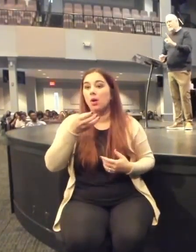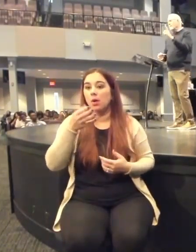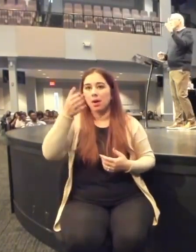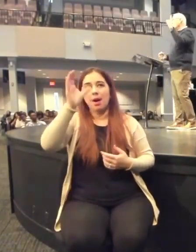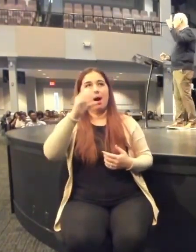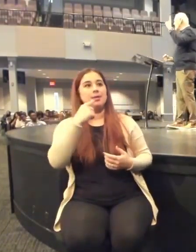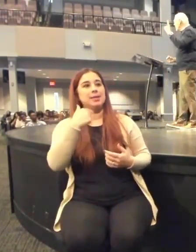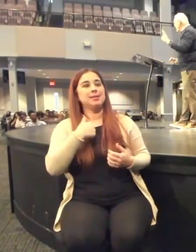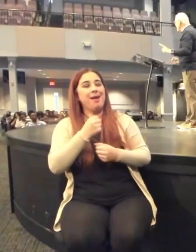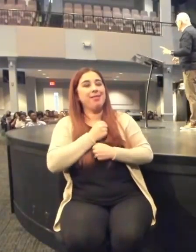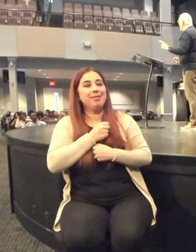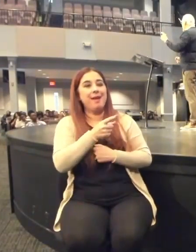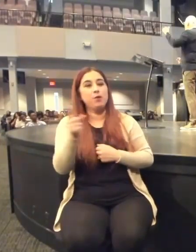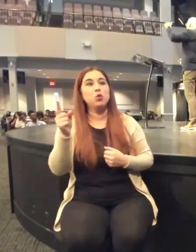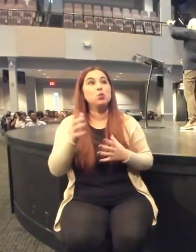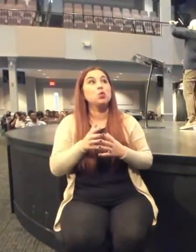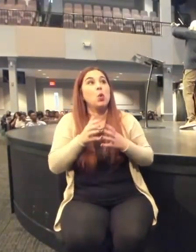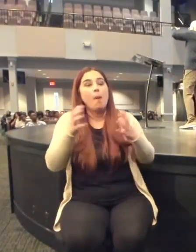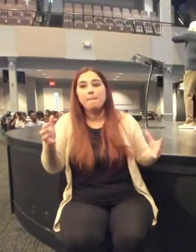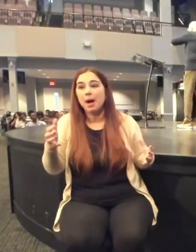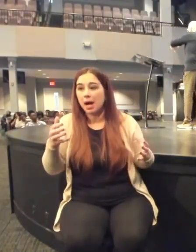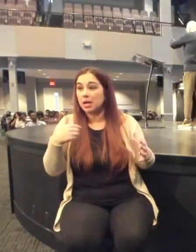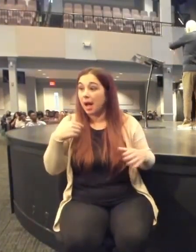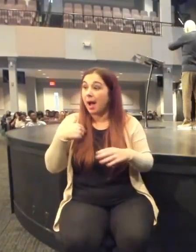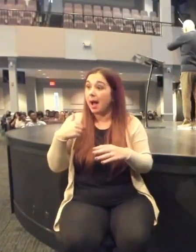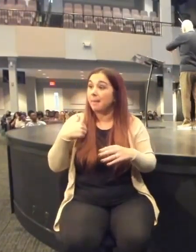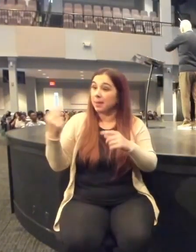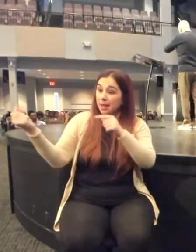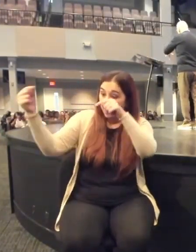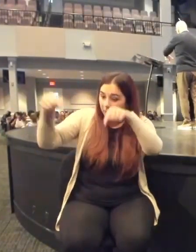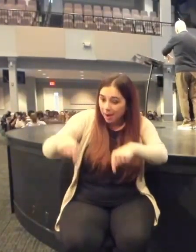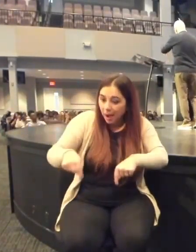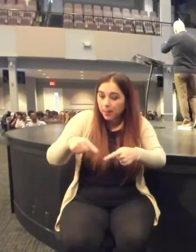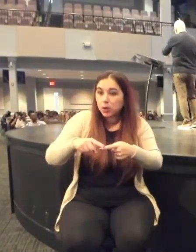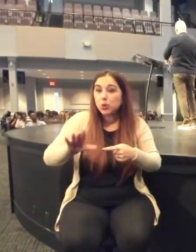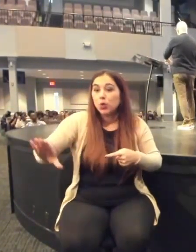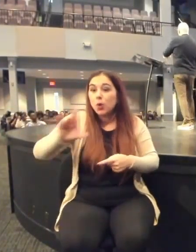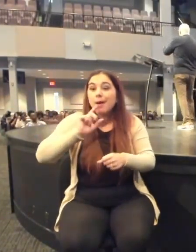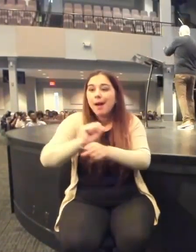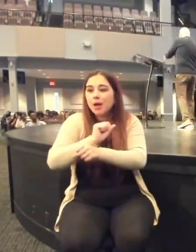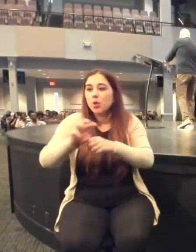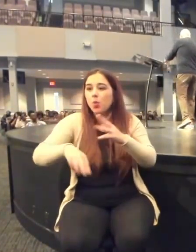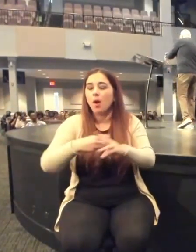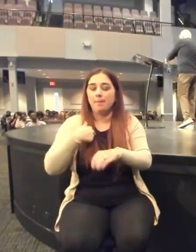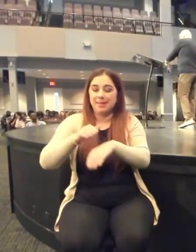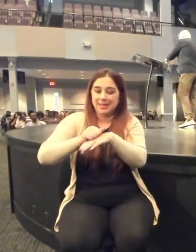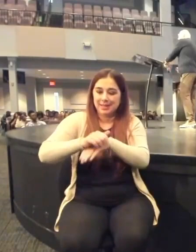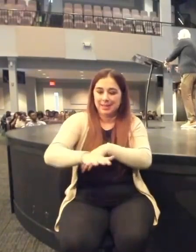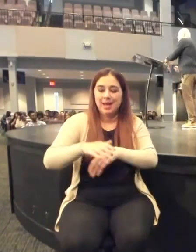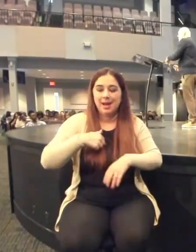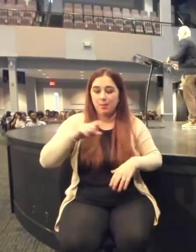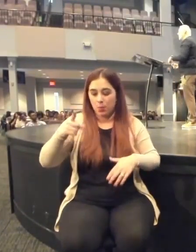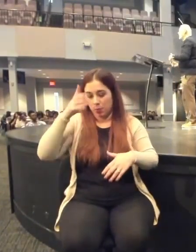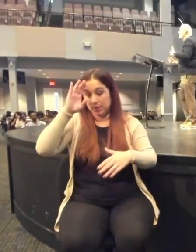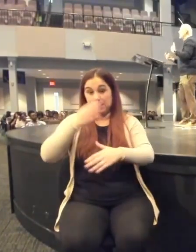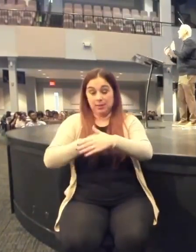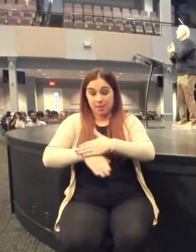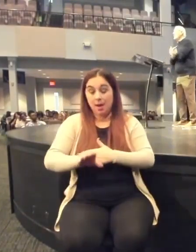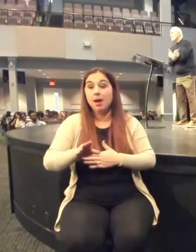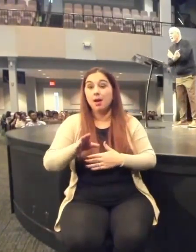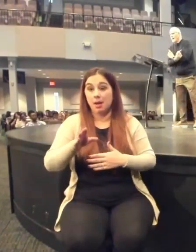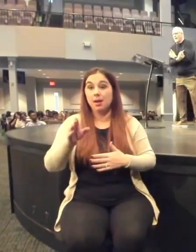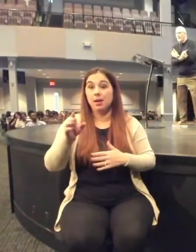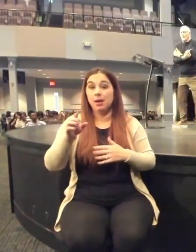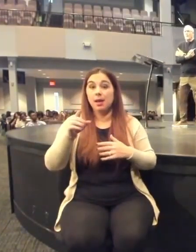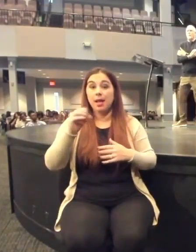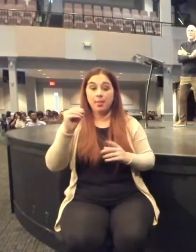I love you so much that I'm going to actually step into your world. I'll send my only begotten Son into your world, and the Word